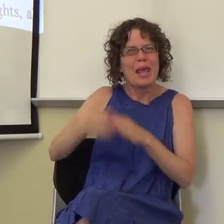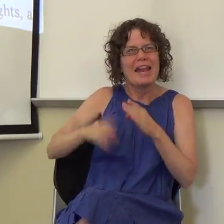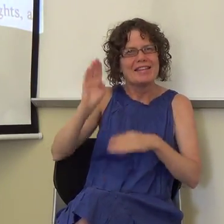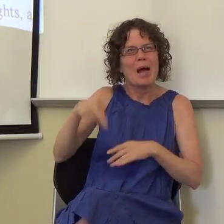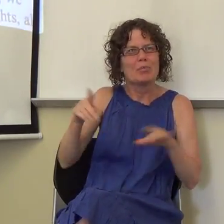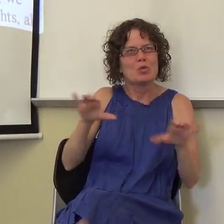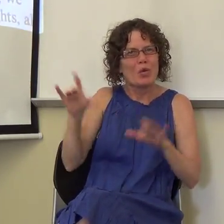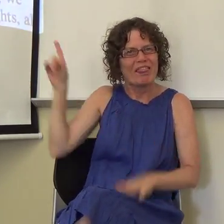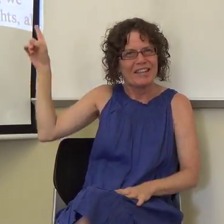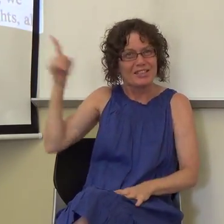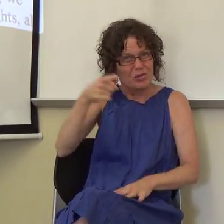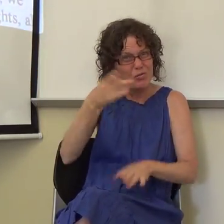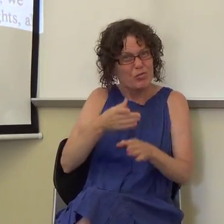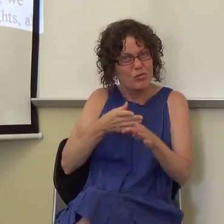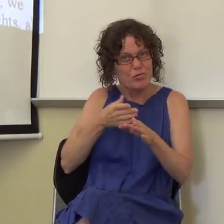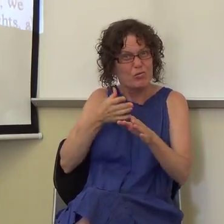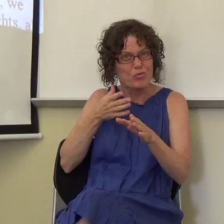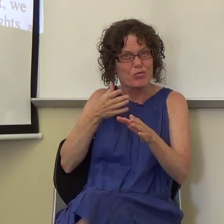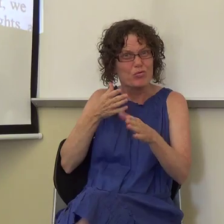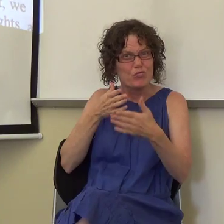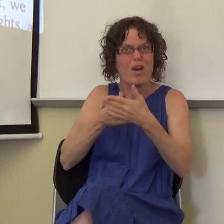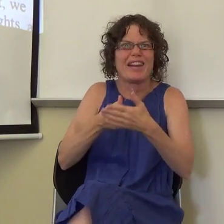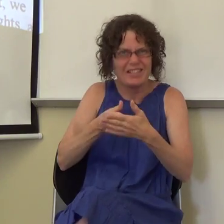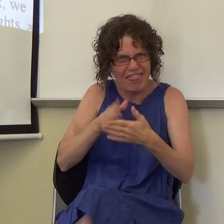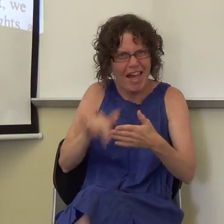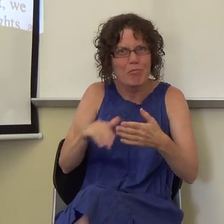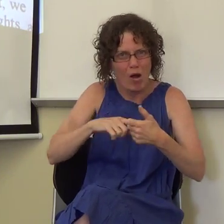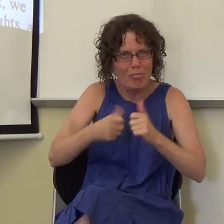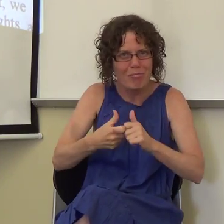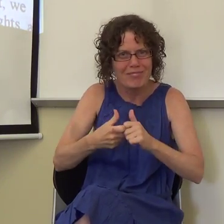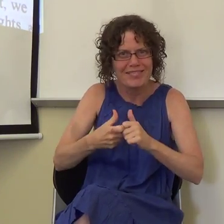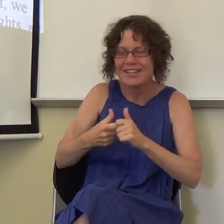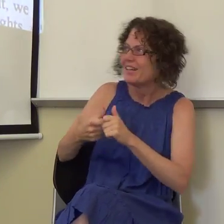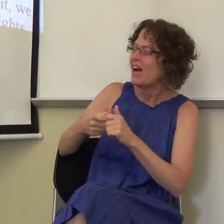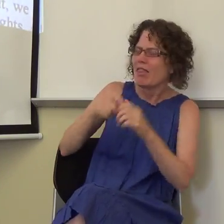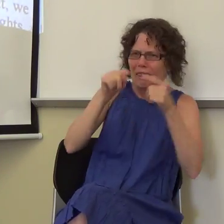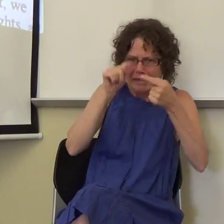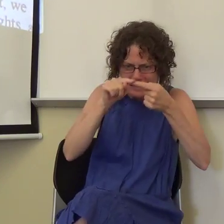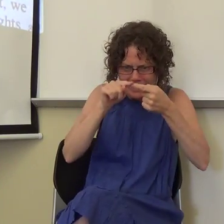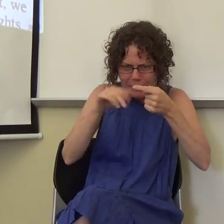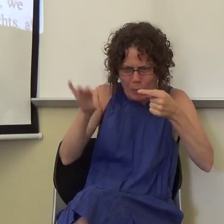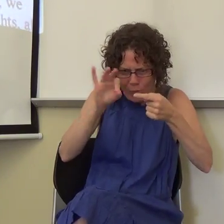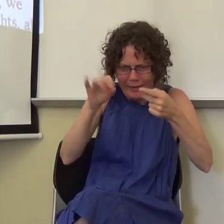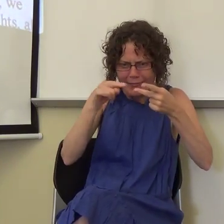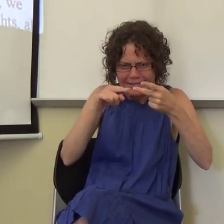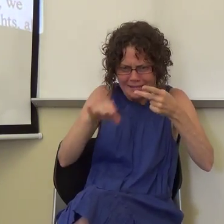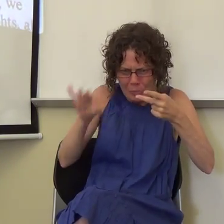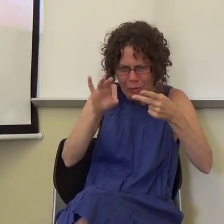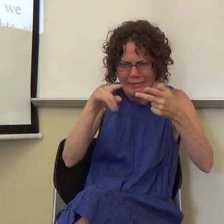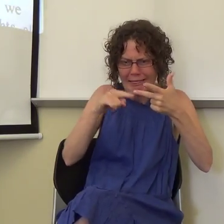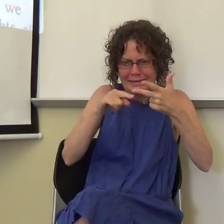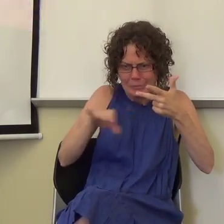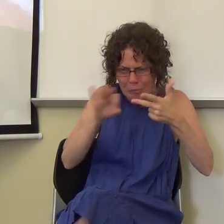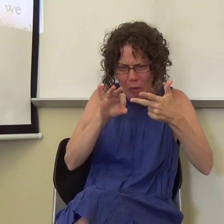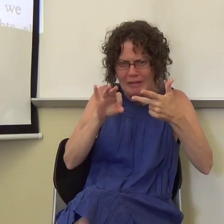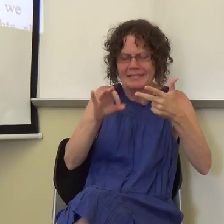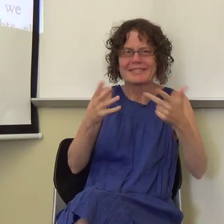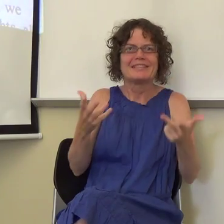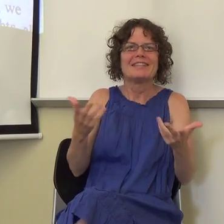that problem? And you think, okay, this is important, this is important, this is important. So what happens when I get